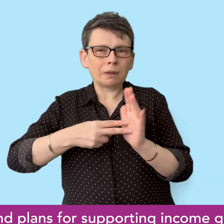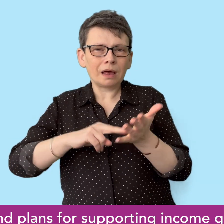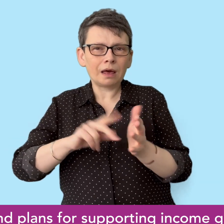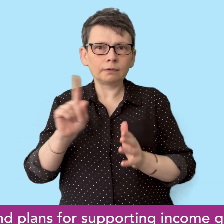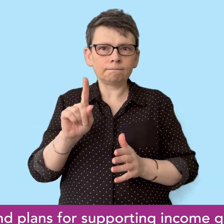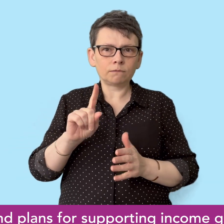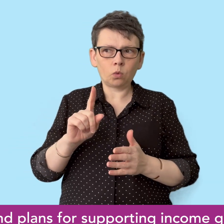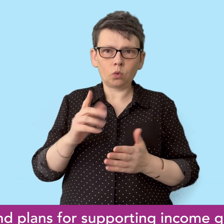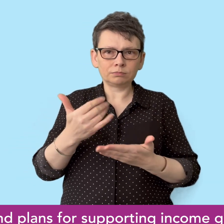income growth for the charity.